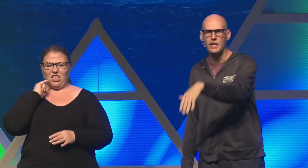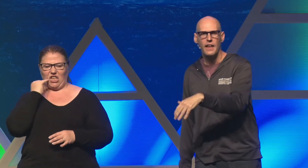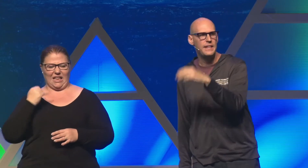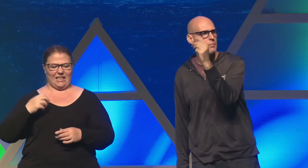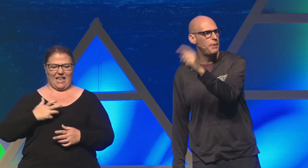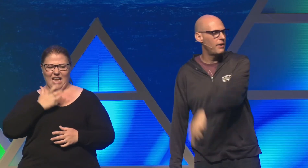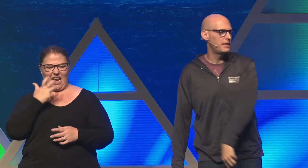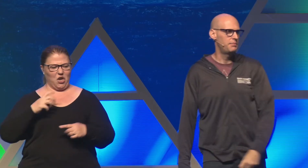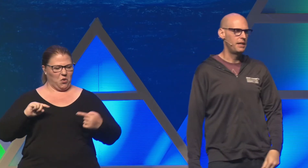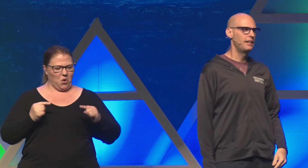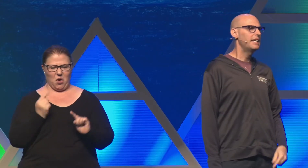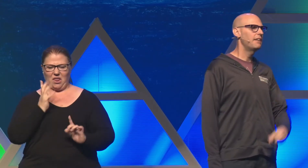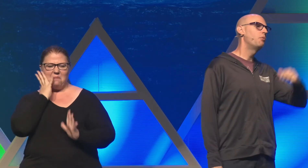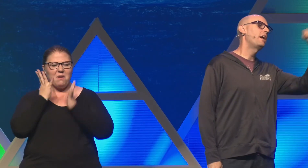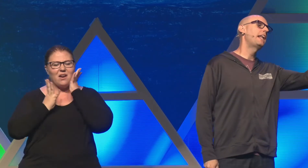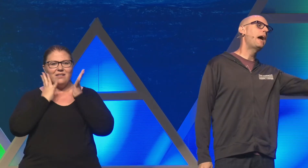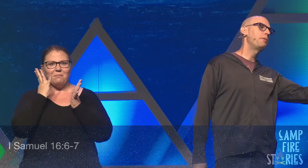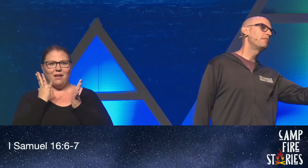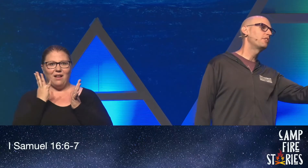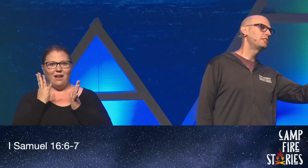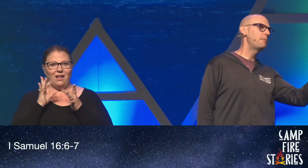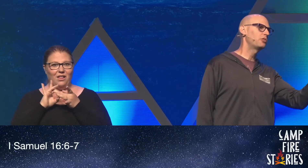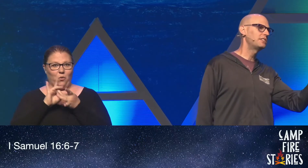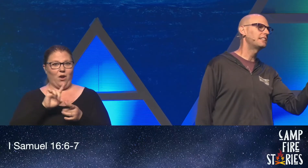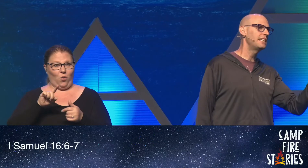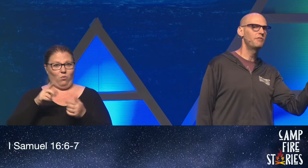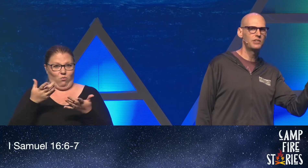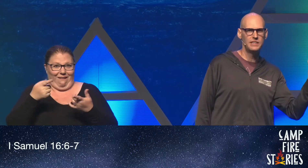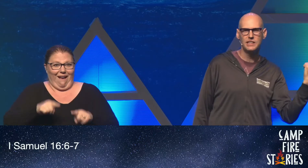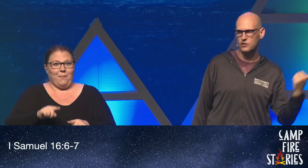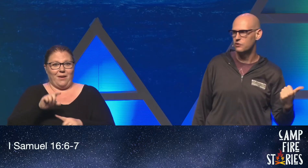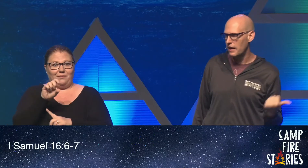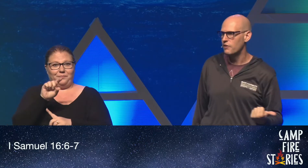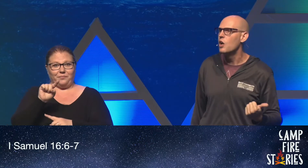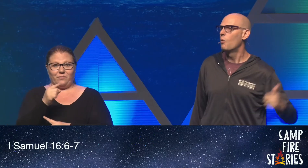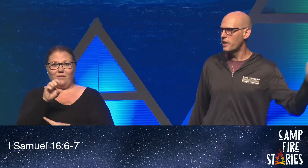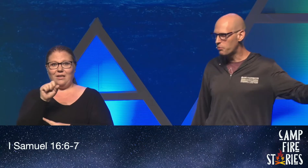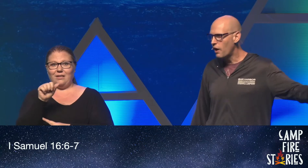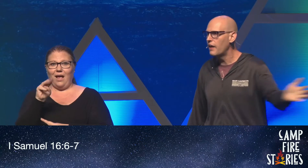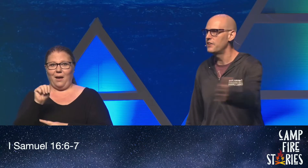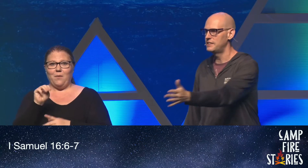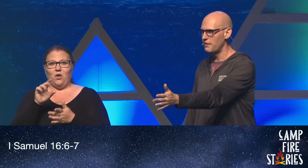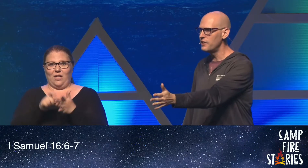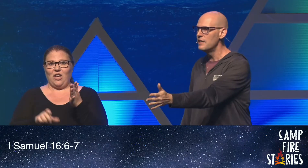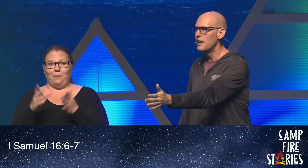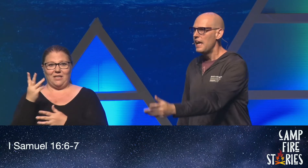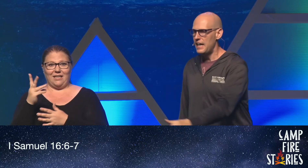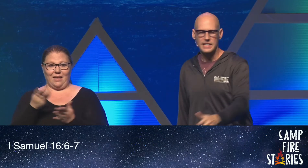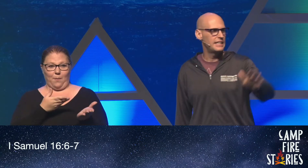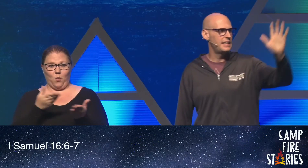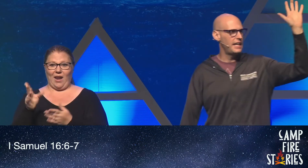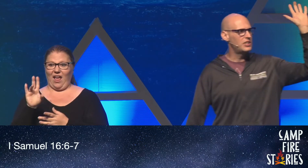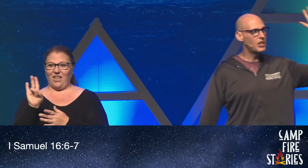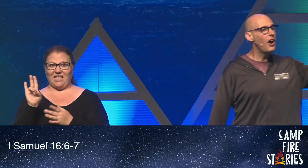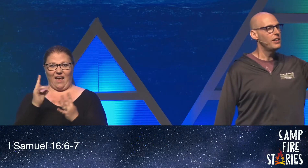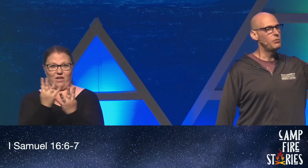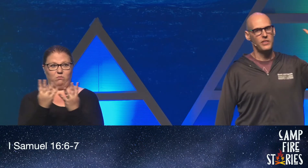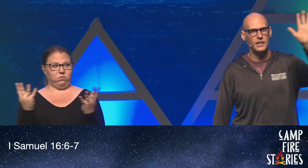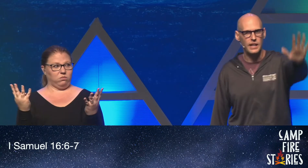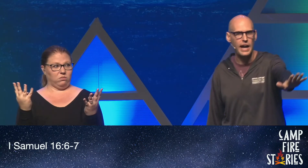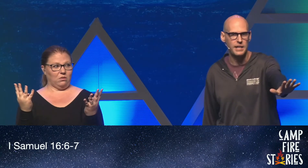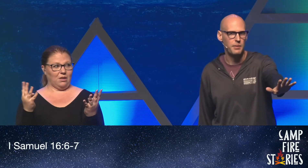hurt, the embarrassment, given what had happened in 1 Samuel 16, verses 6 through 7, where they brought out the seven. And it says that they